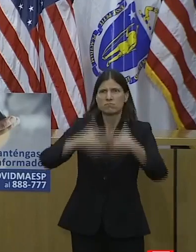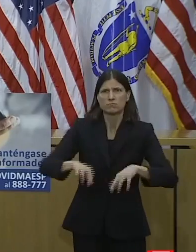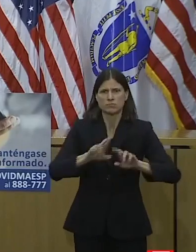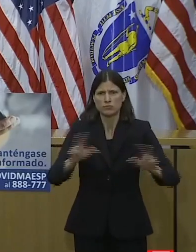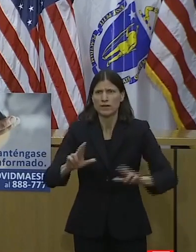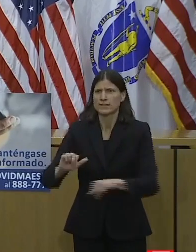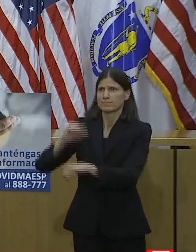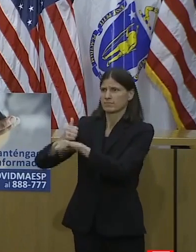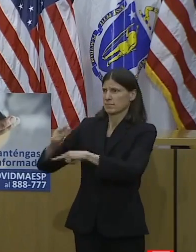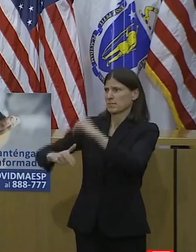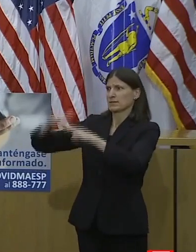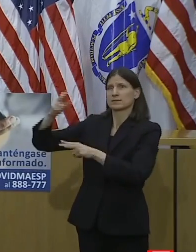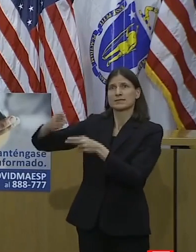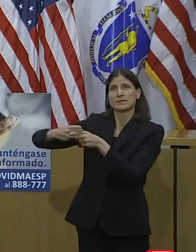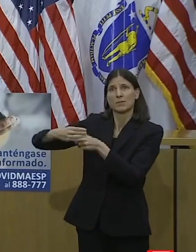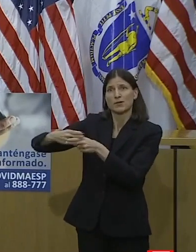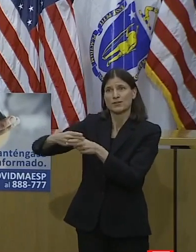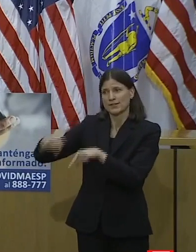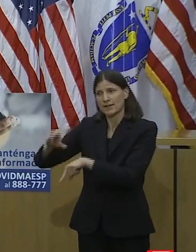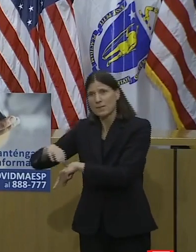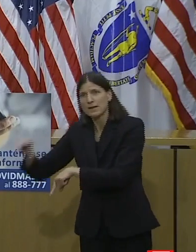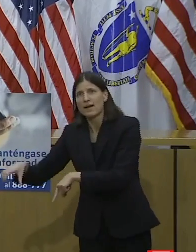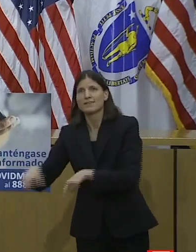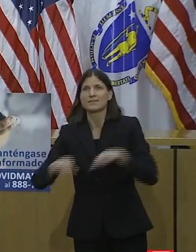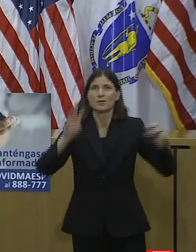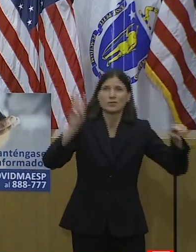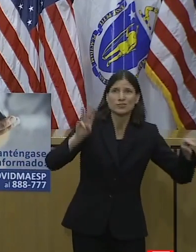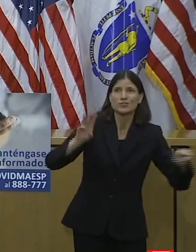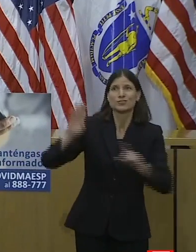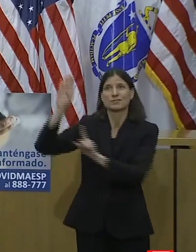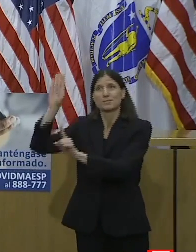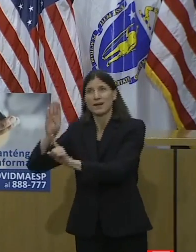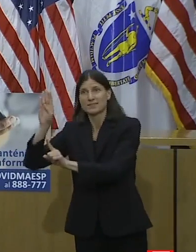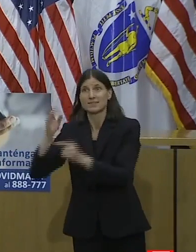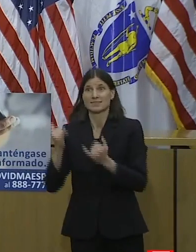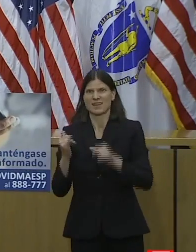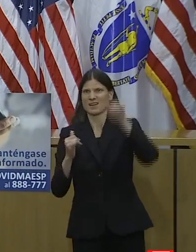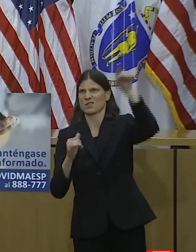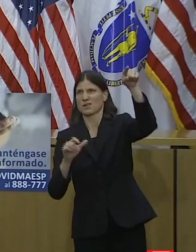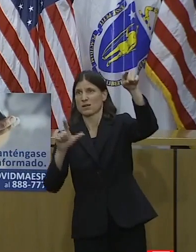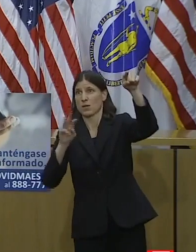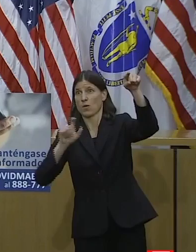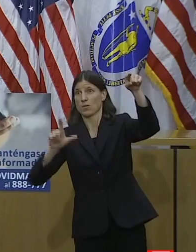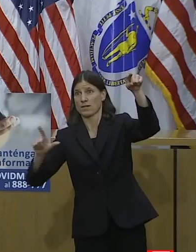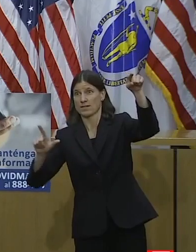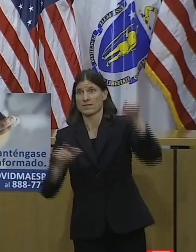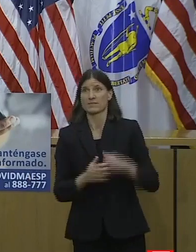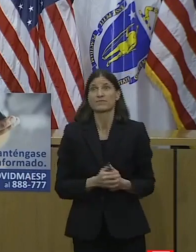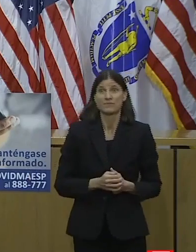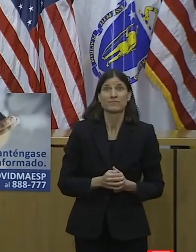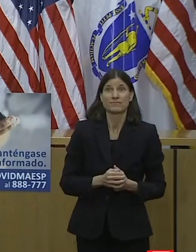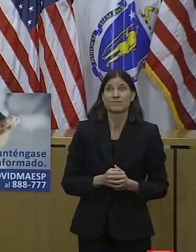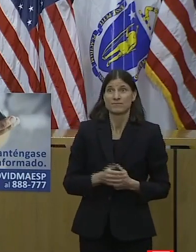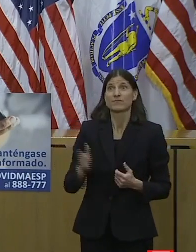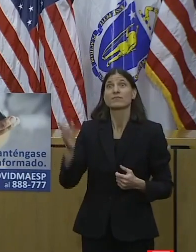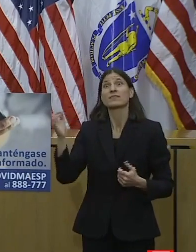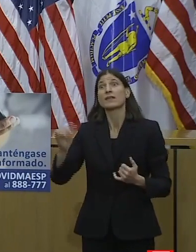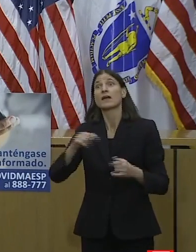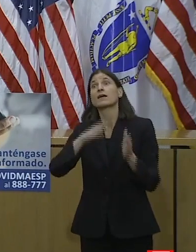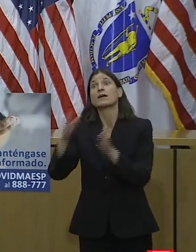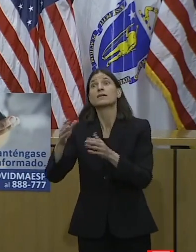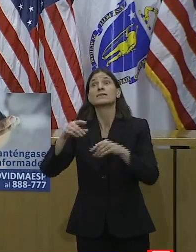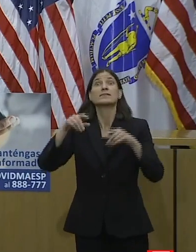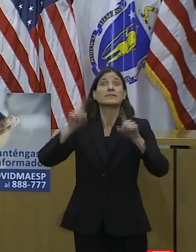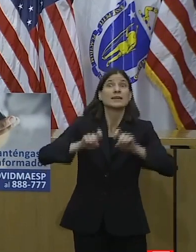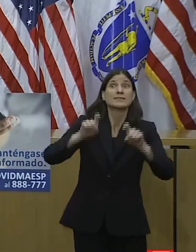now, the number of patients at the 2 sites that are open is relatively low, just a handful, but these sites are being built